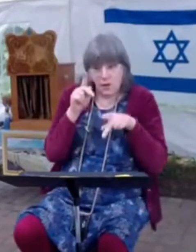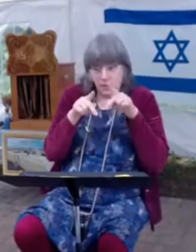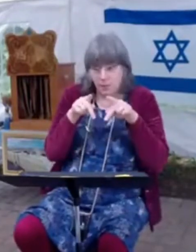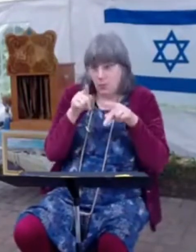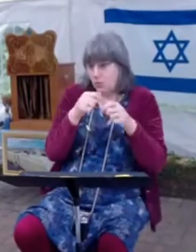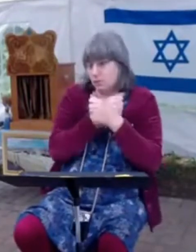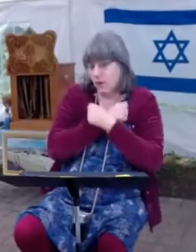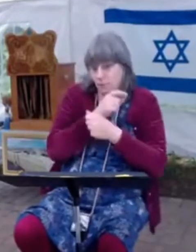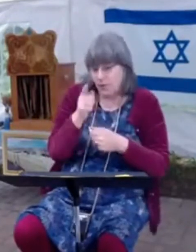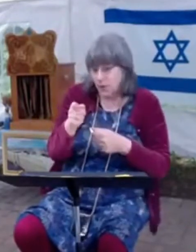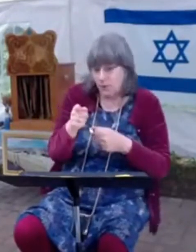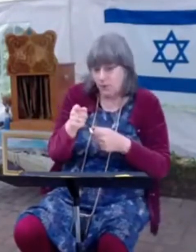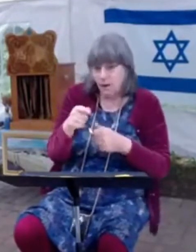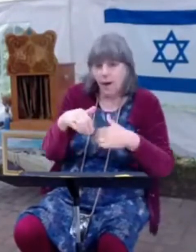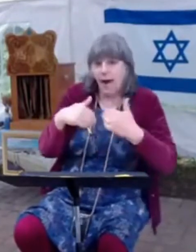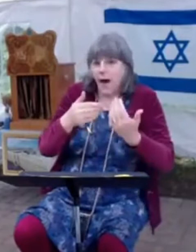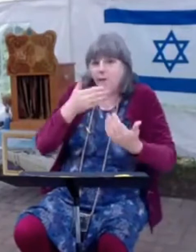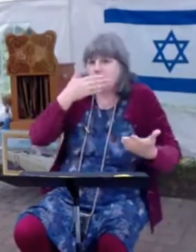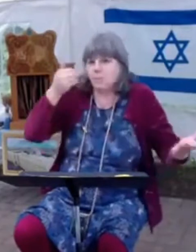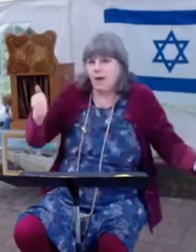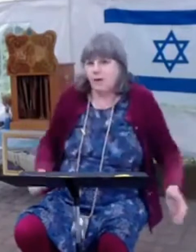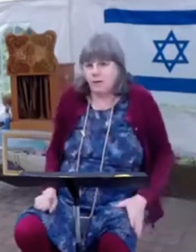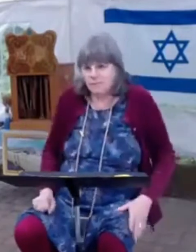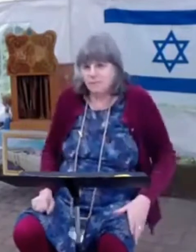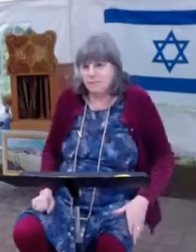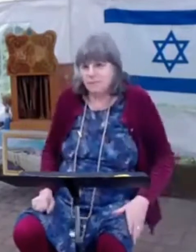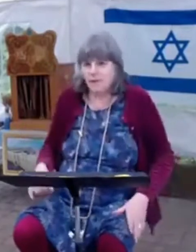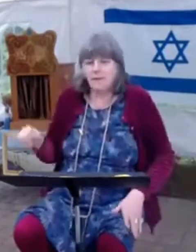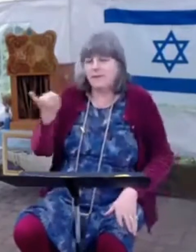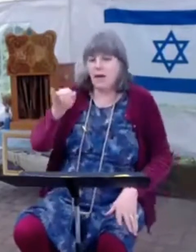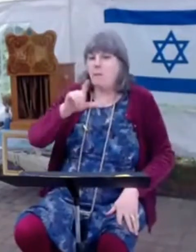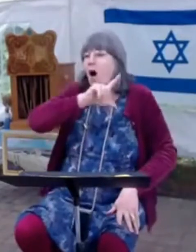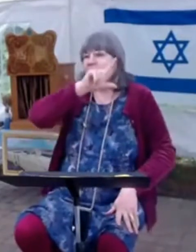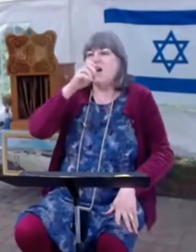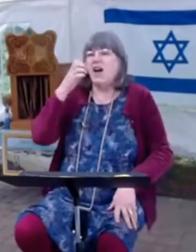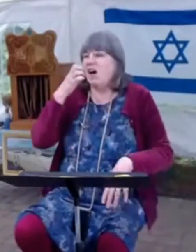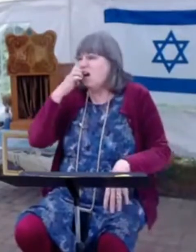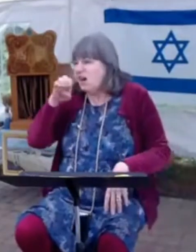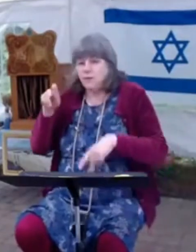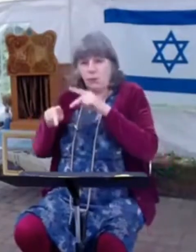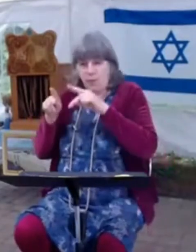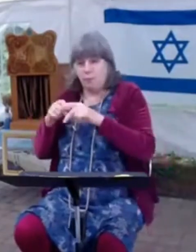Therefore, be perfect just as your Father is perfect.